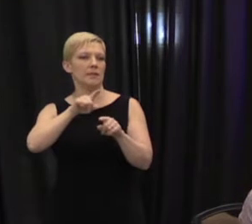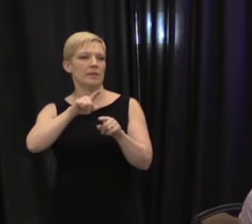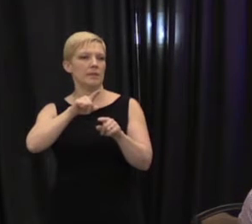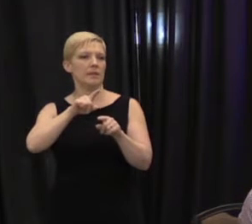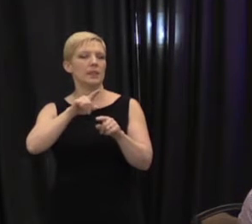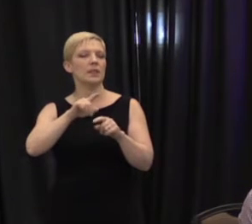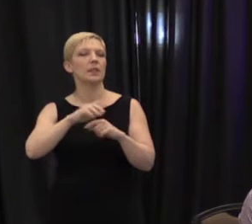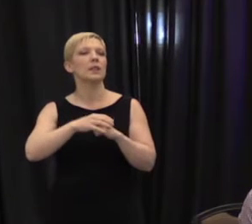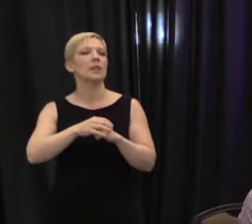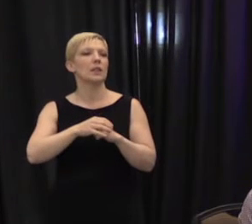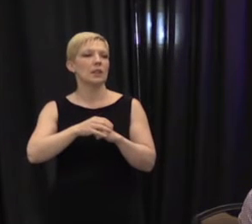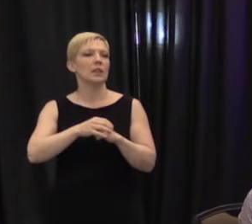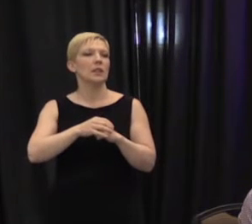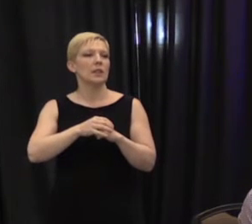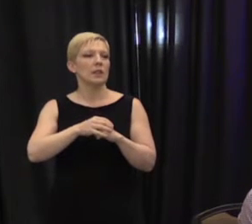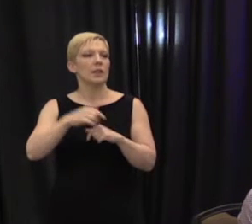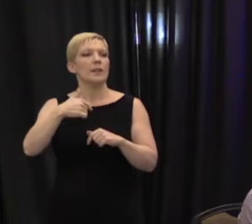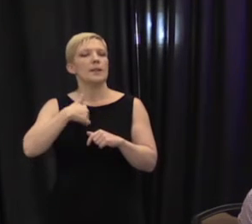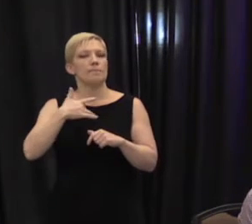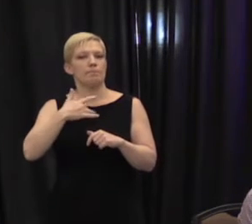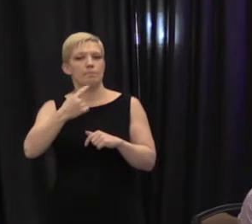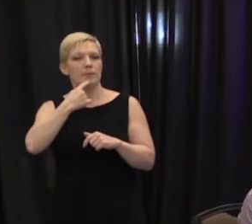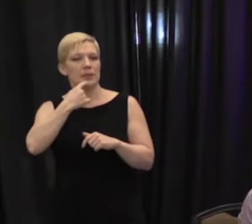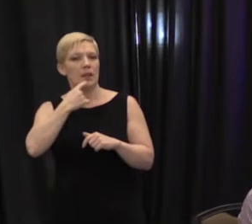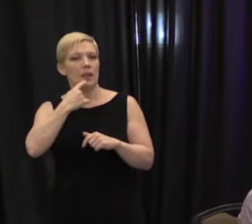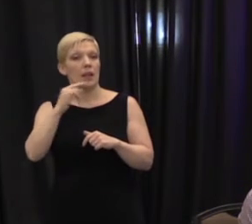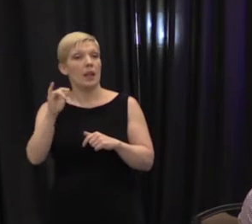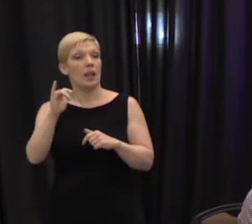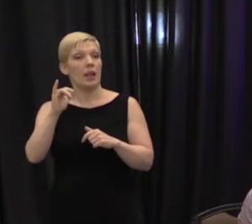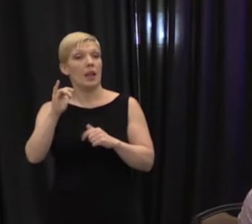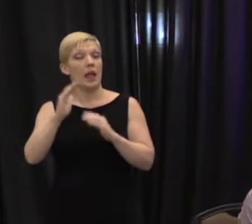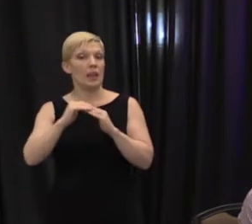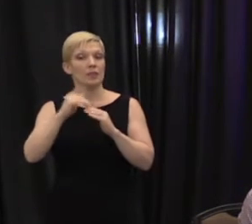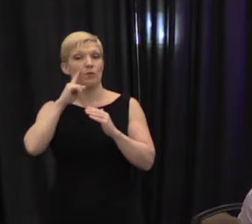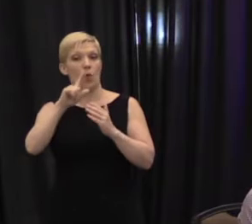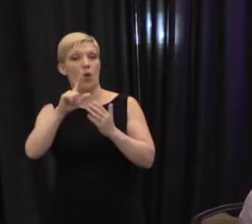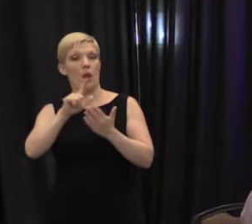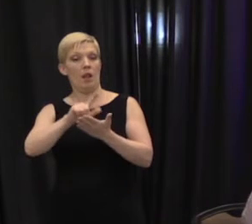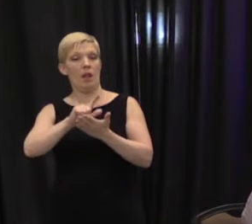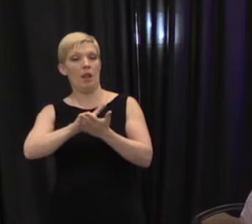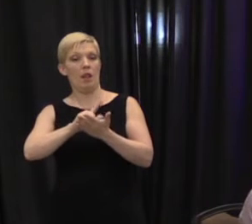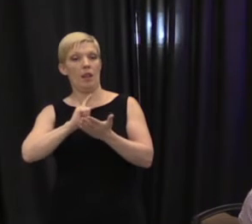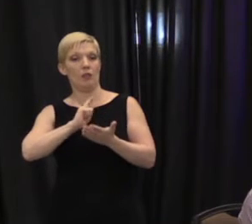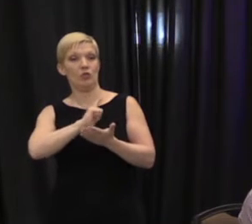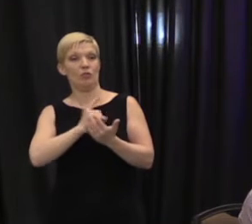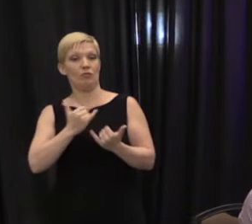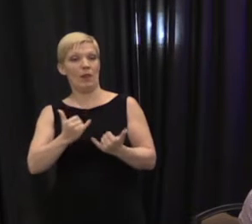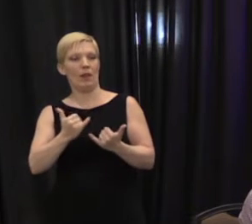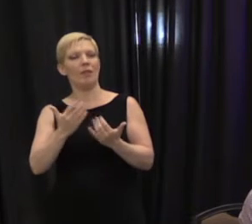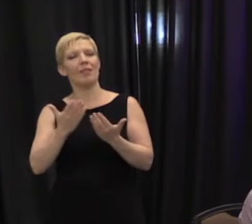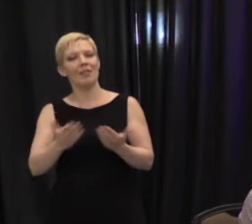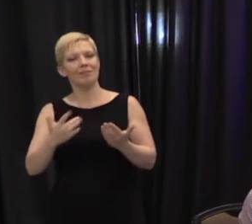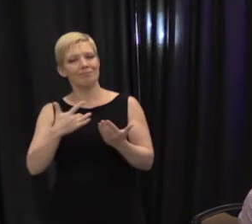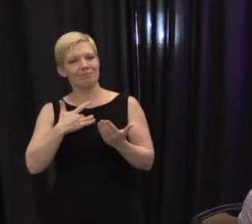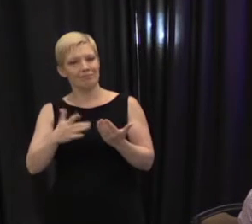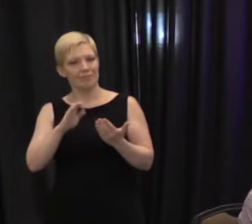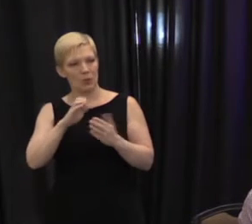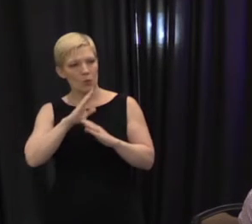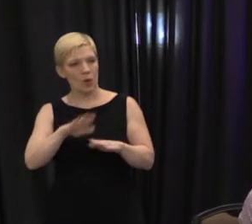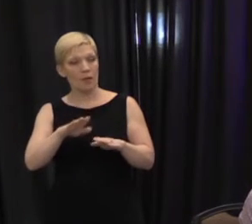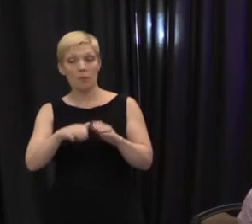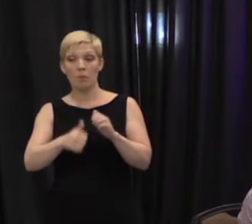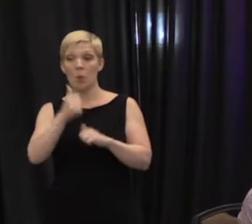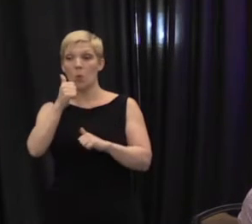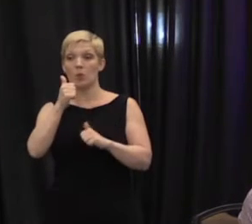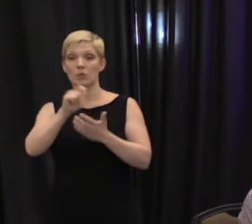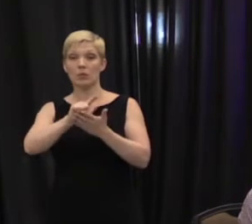say, at least for on legislation right now, things are relatively quiet. Most state legislatures, for example, have gone